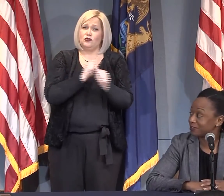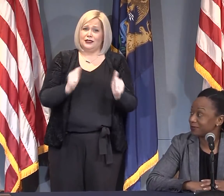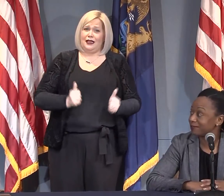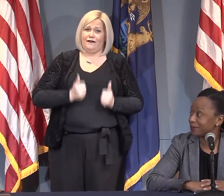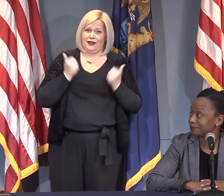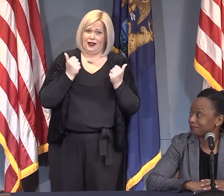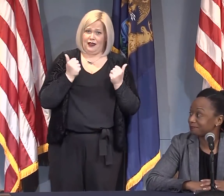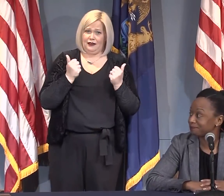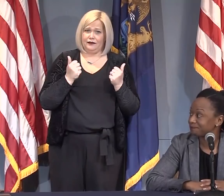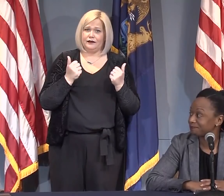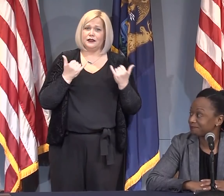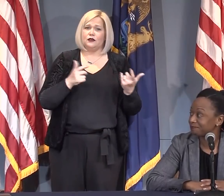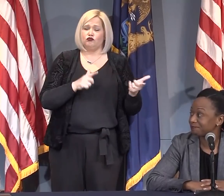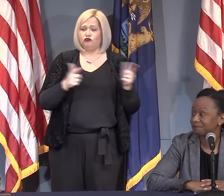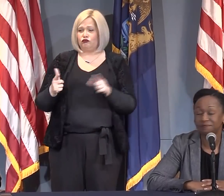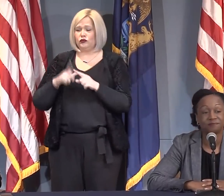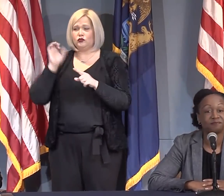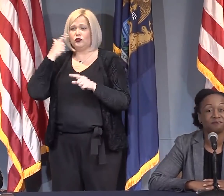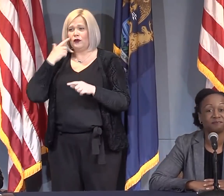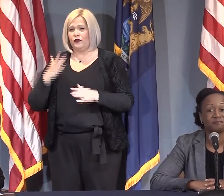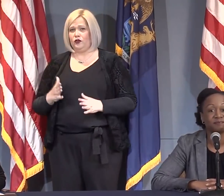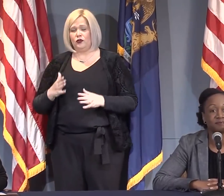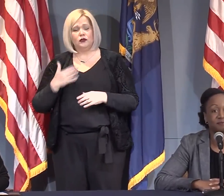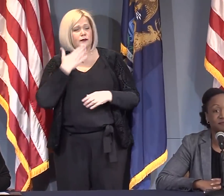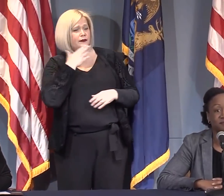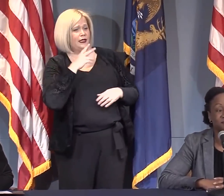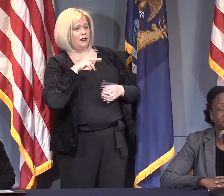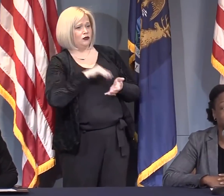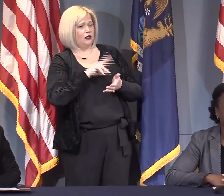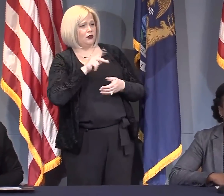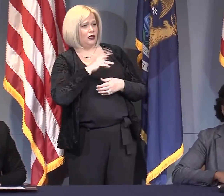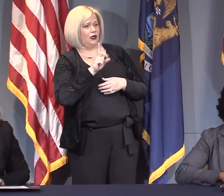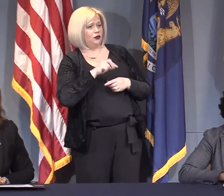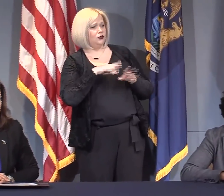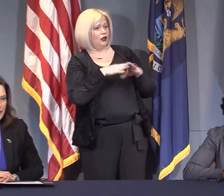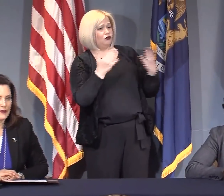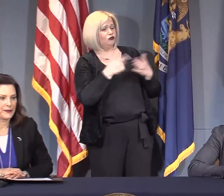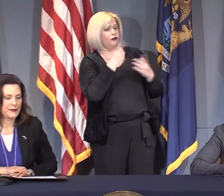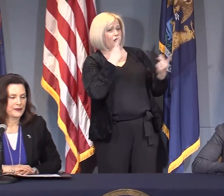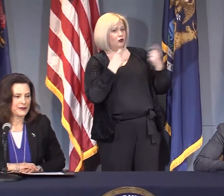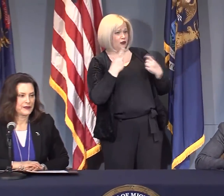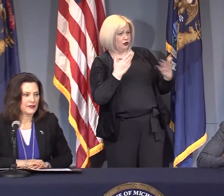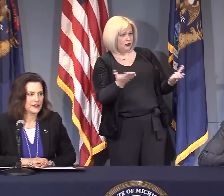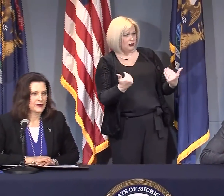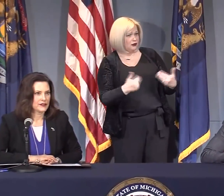back over to you, Governor. Thanks, Dr. Khaldun. Okay, with that, we'll open it up.